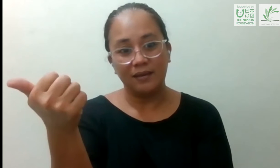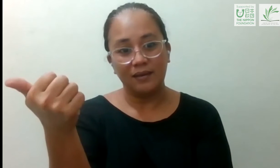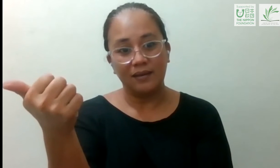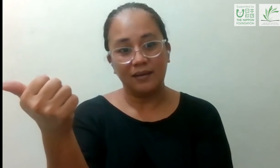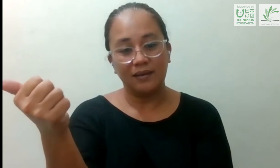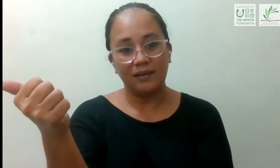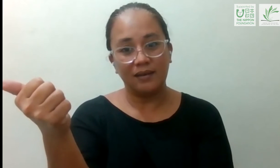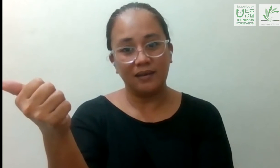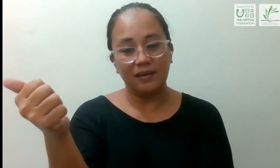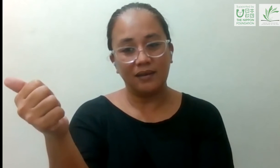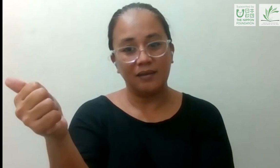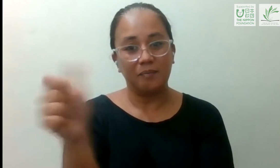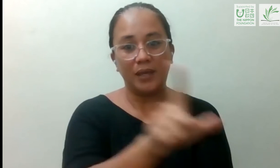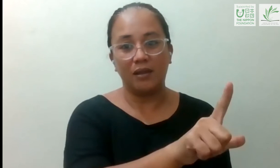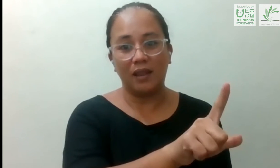bigger than.